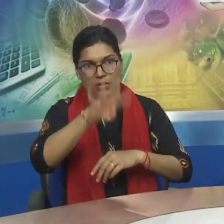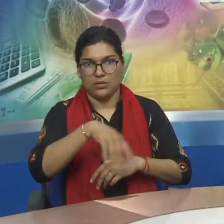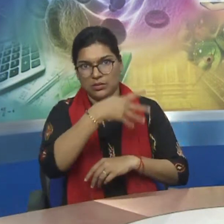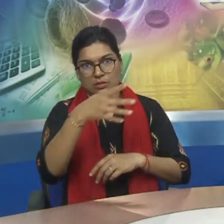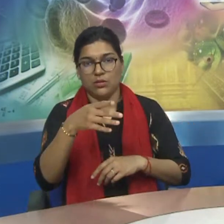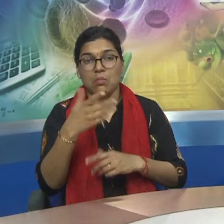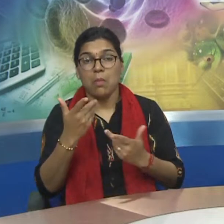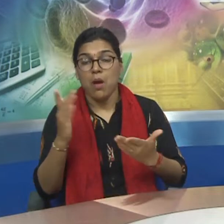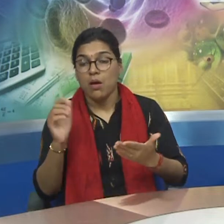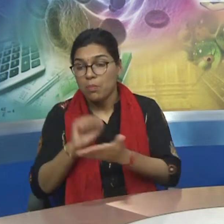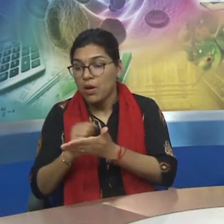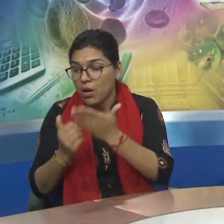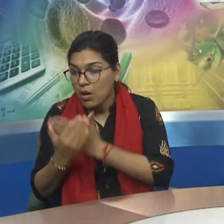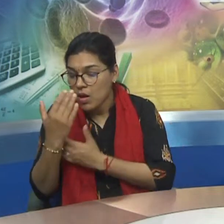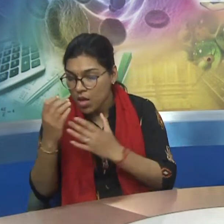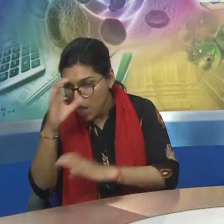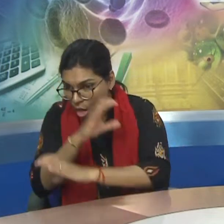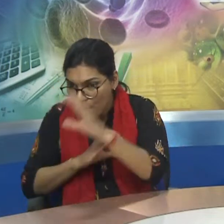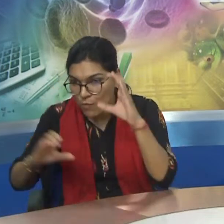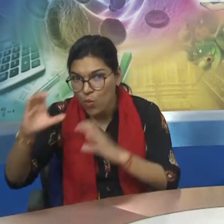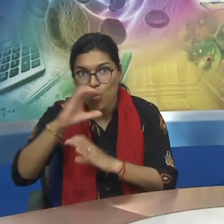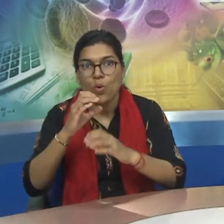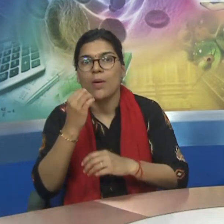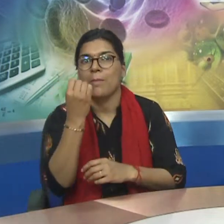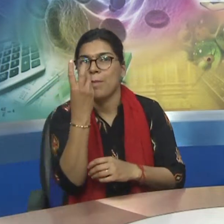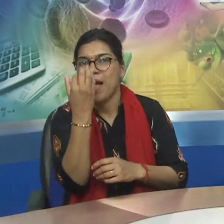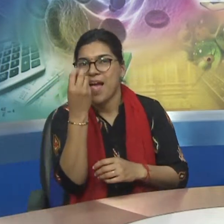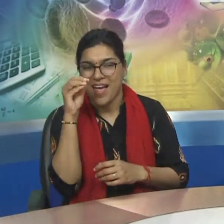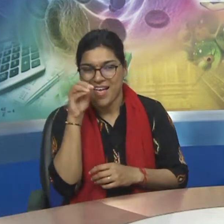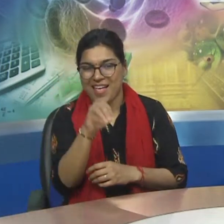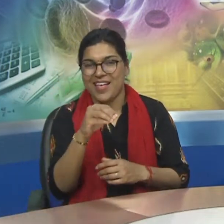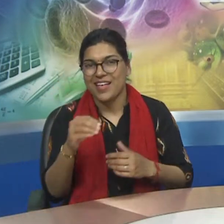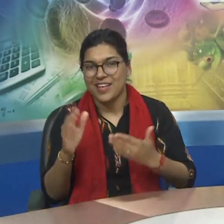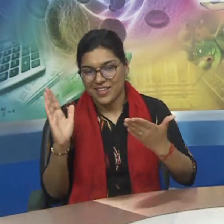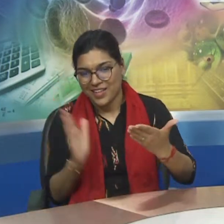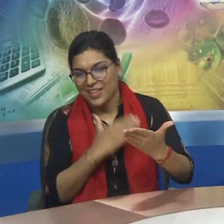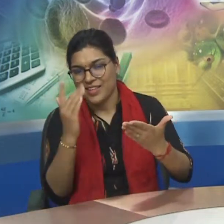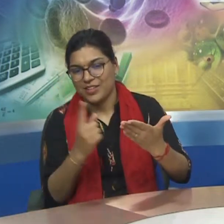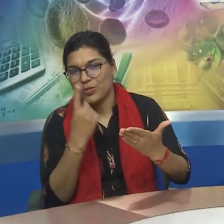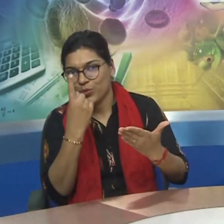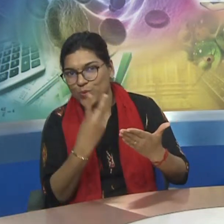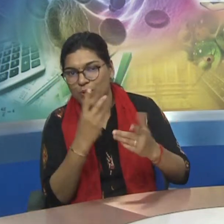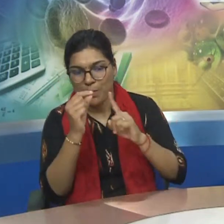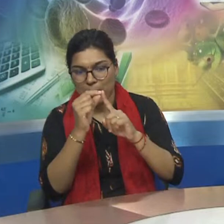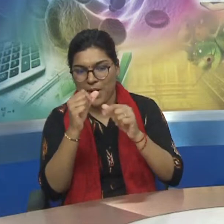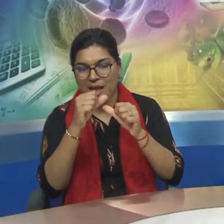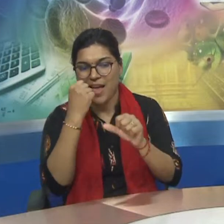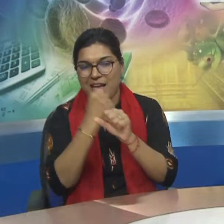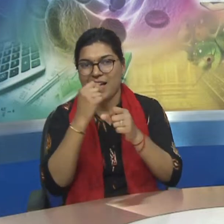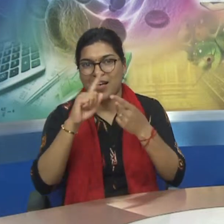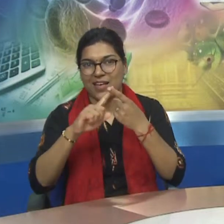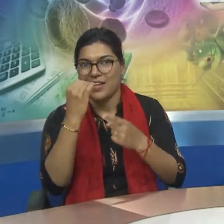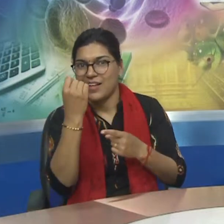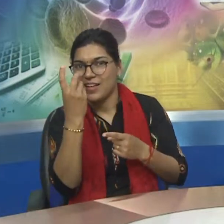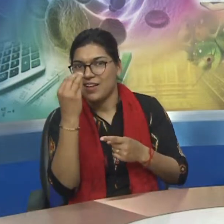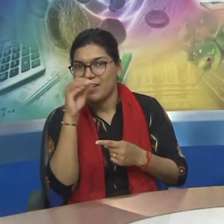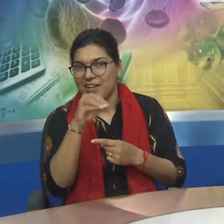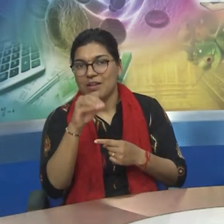there is another word. On the header, footer is used for the space which is on the top side